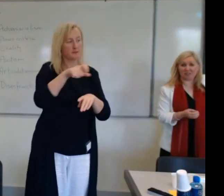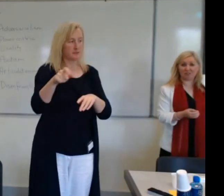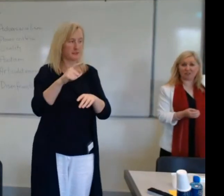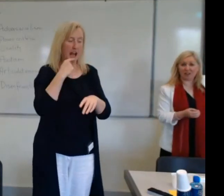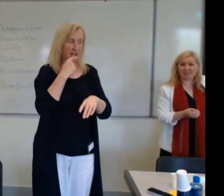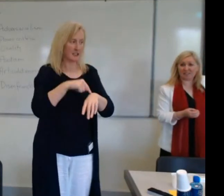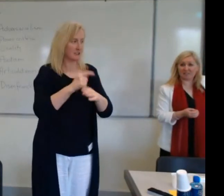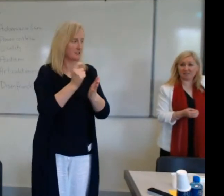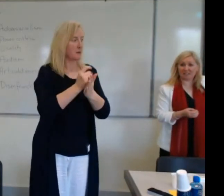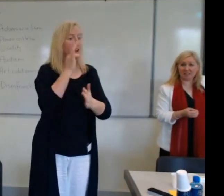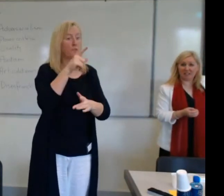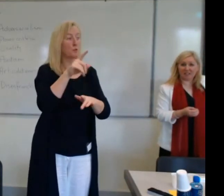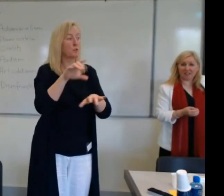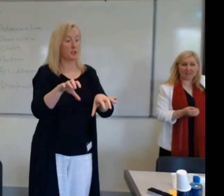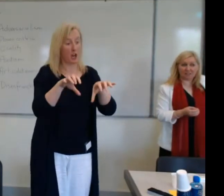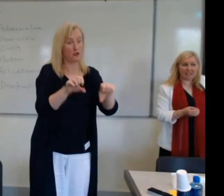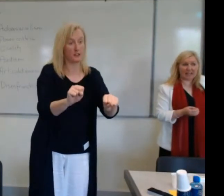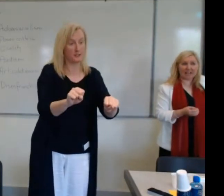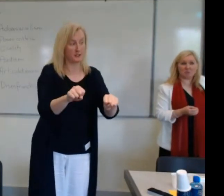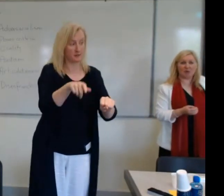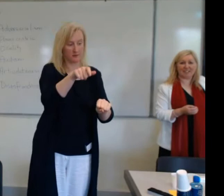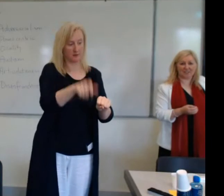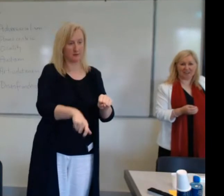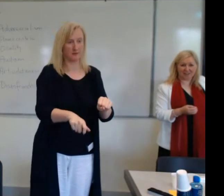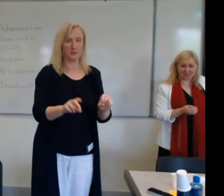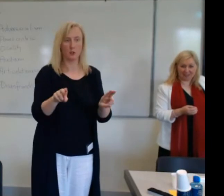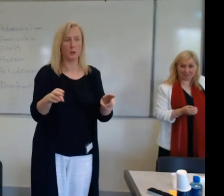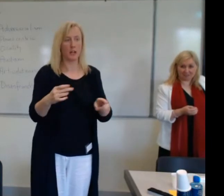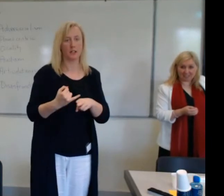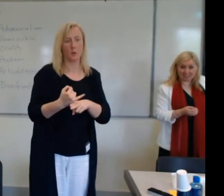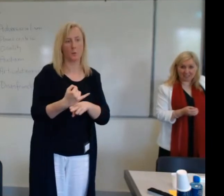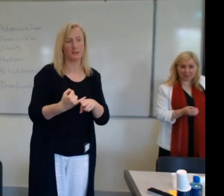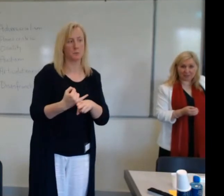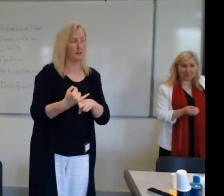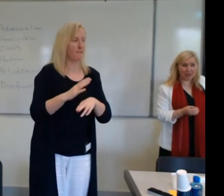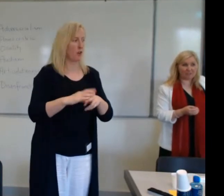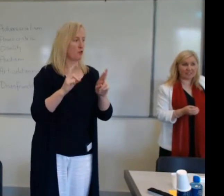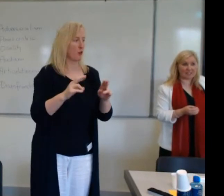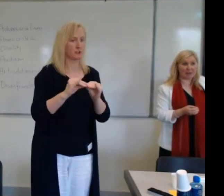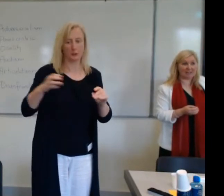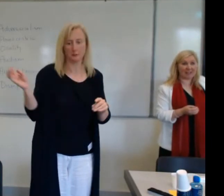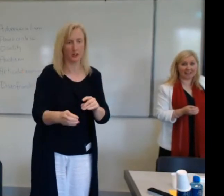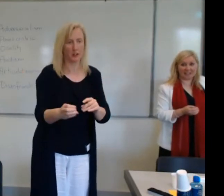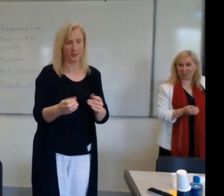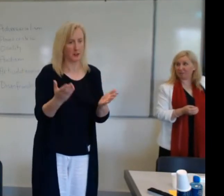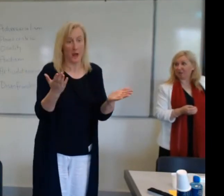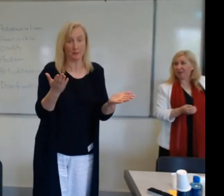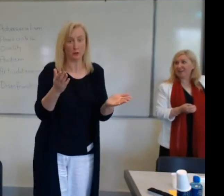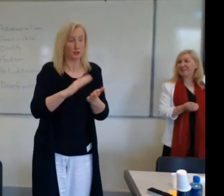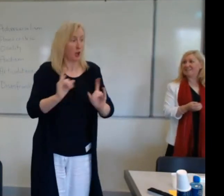if you're arresting somebody, you really can't be waiting around to find the right interpreter. Very often it's about having an interpreter.